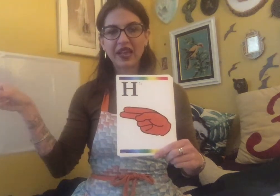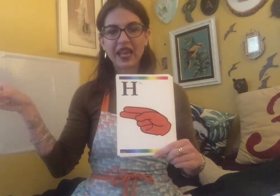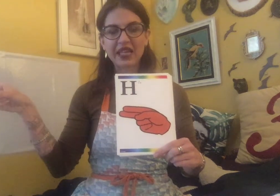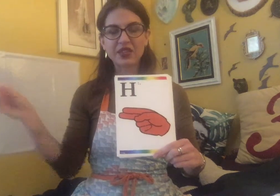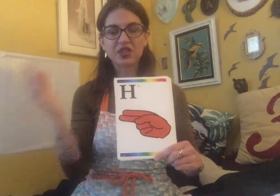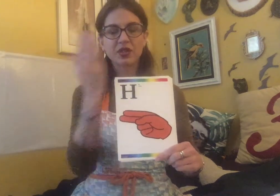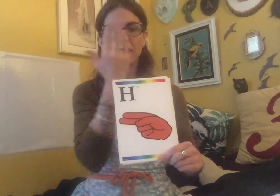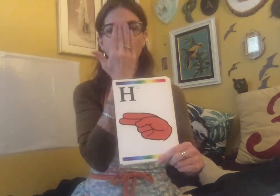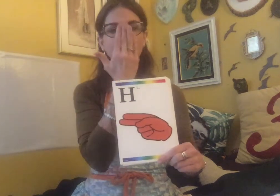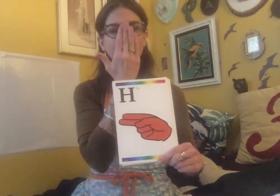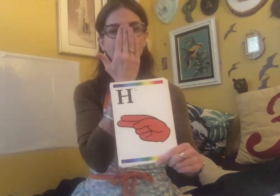H,